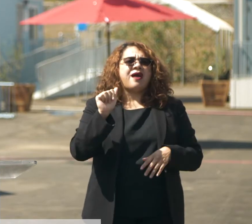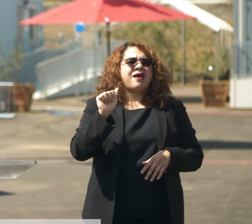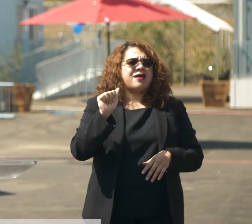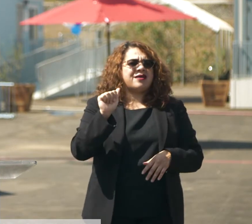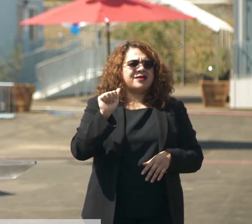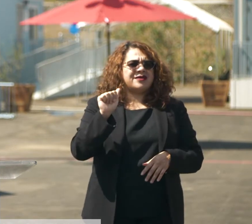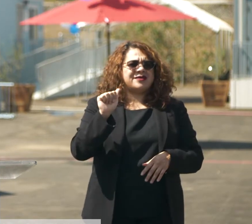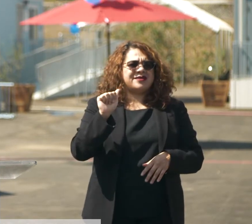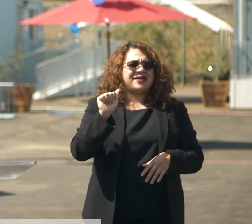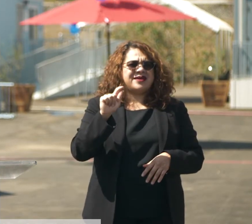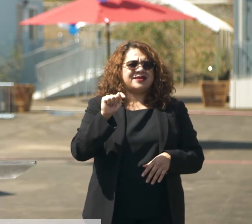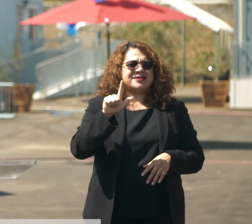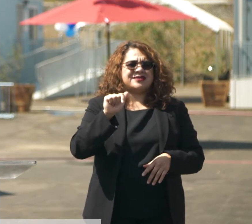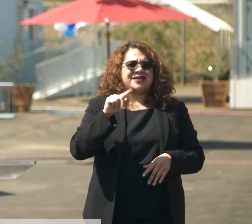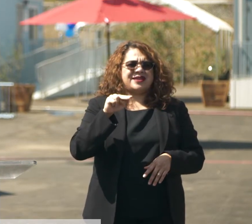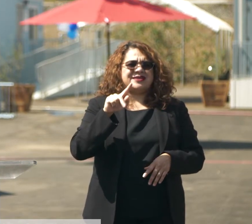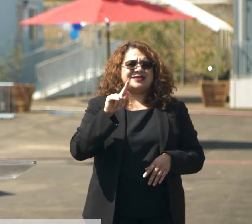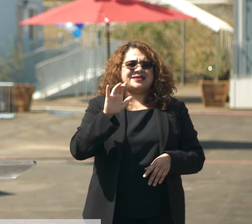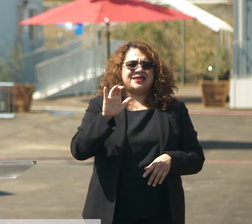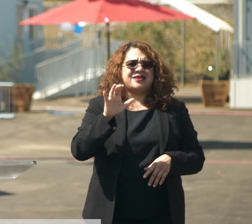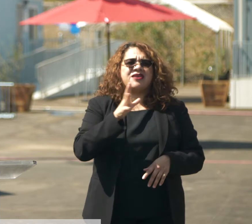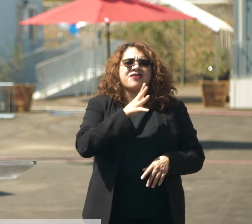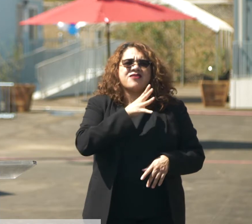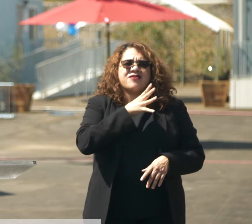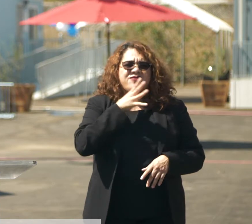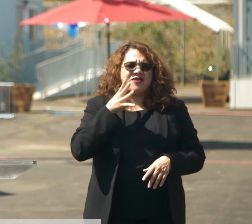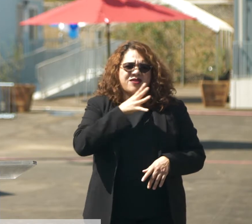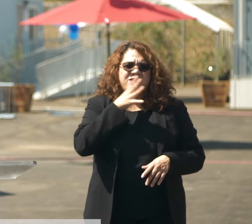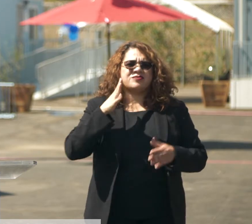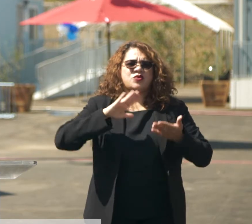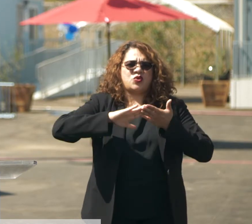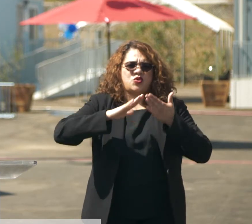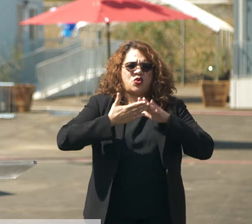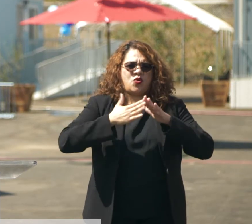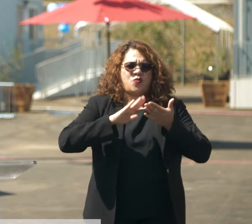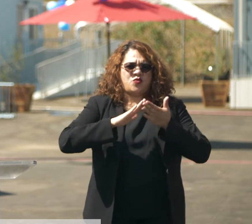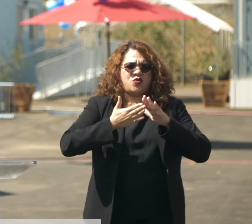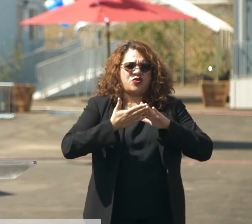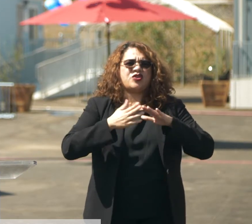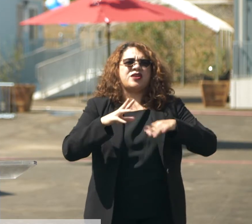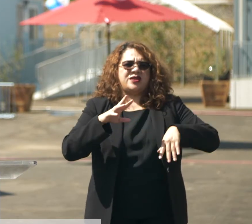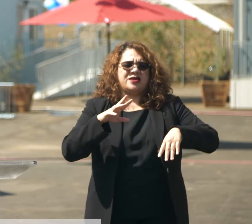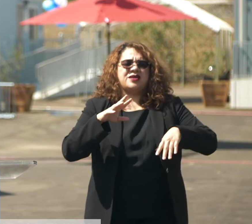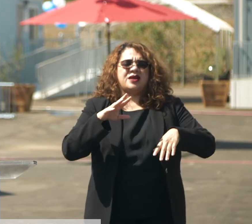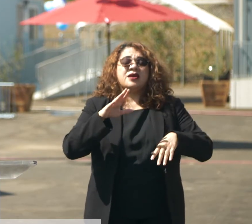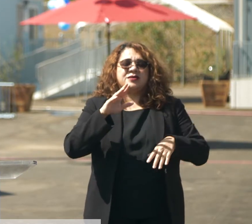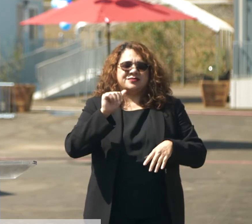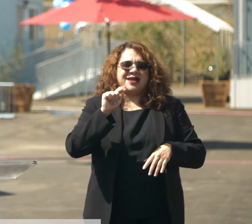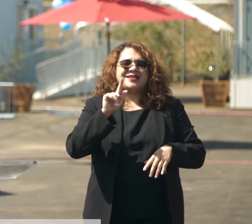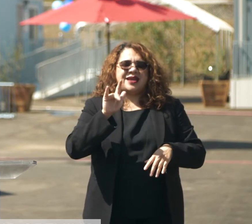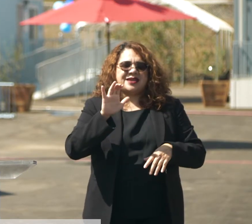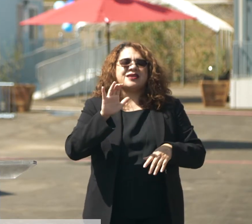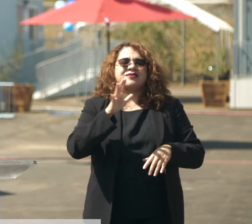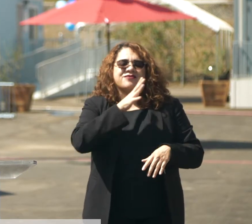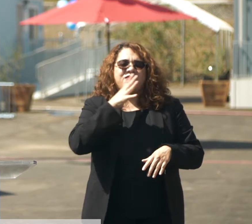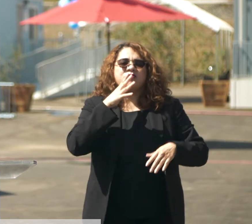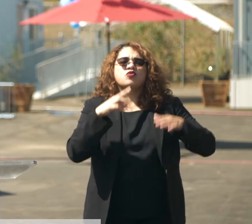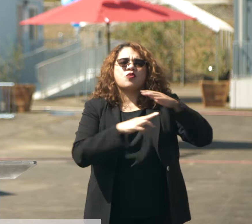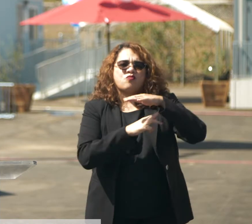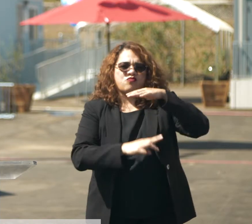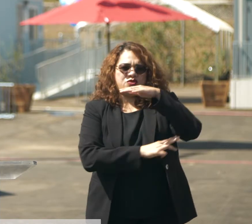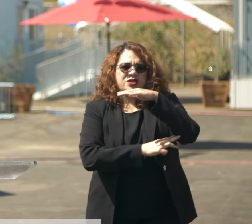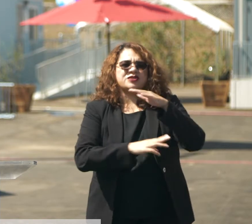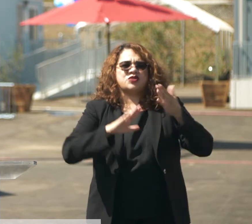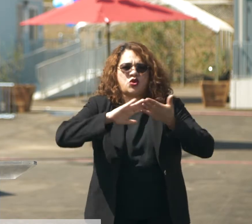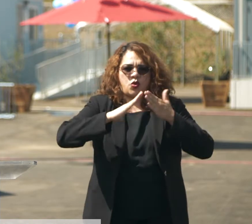Housing Community, or as we call it, the ABC, here in the northern part of our city. We're going to hear remarks from our council